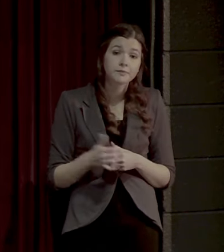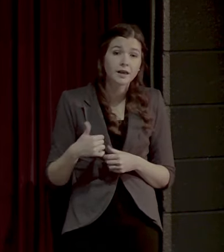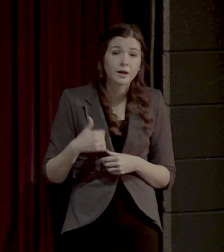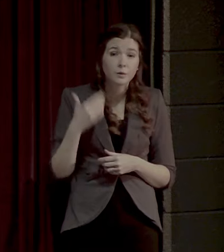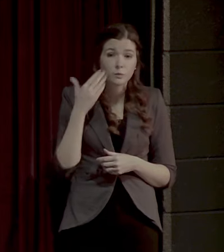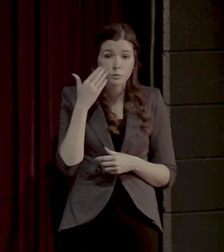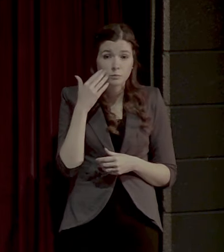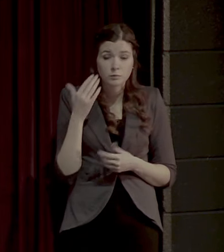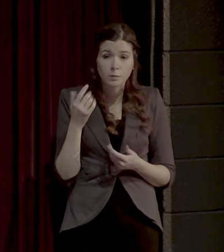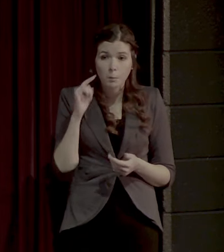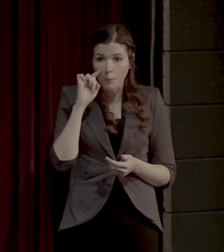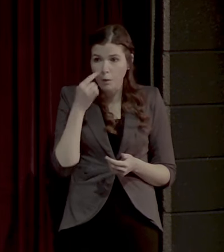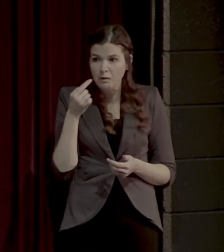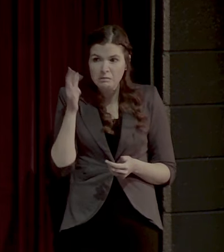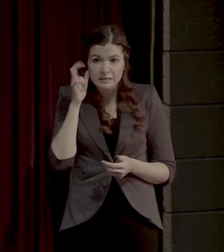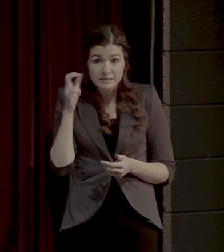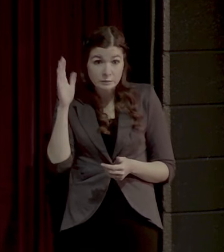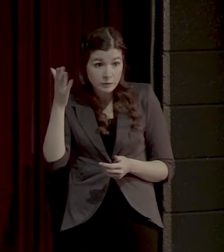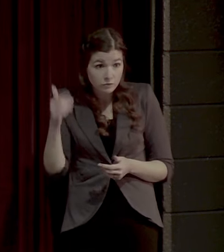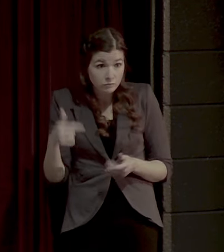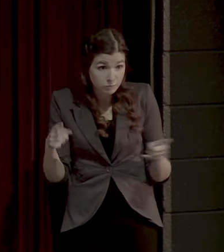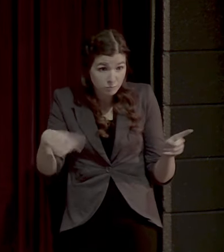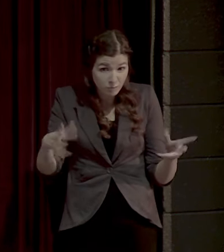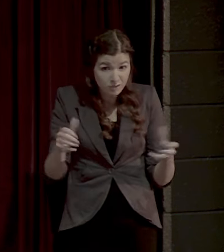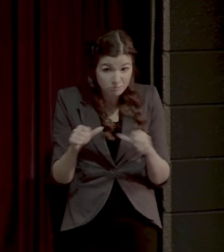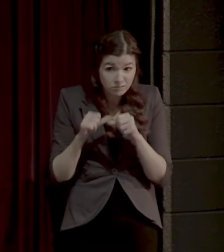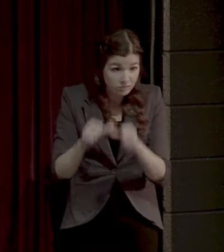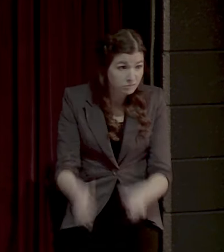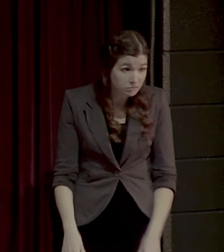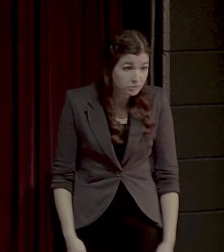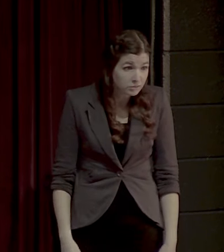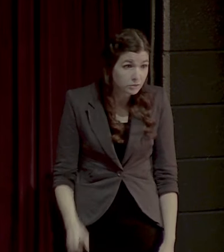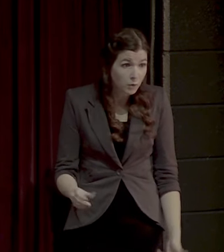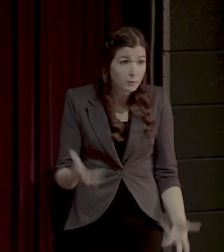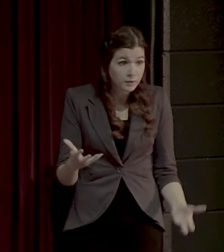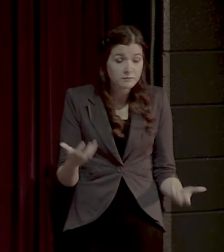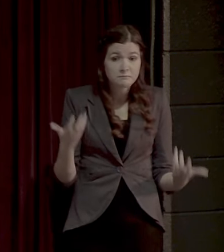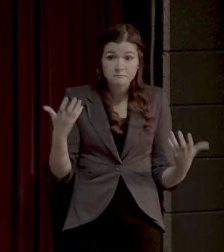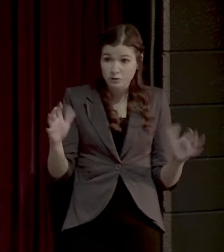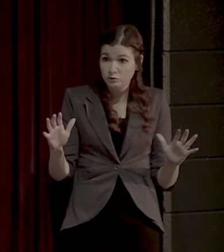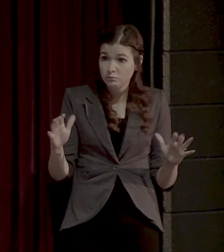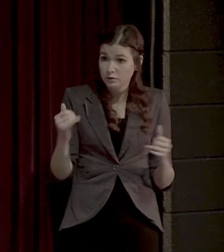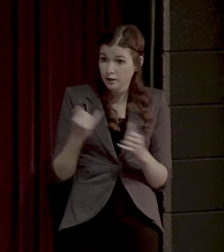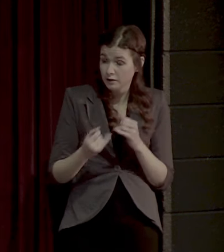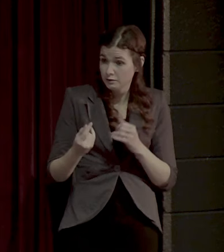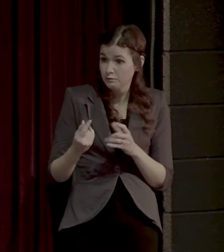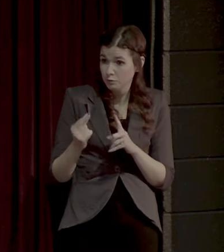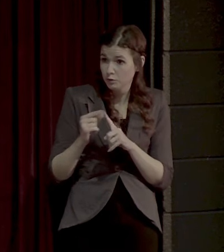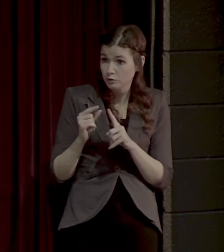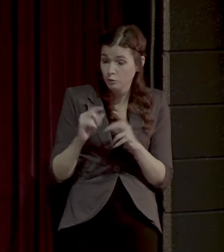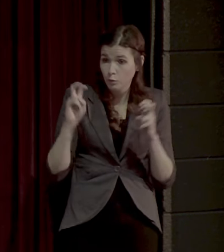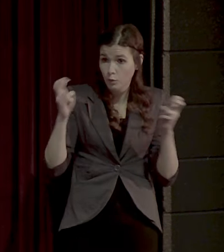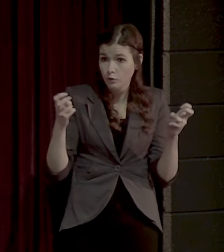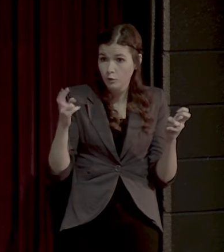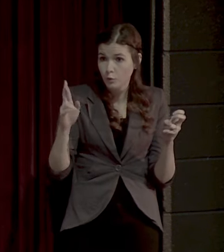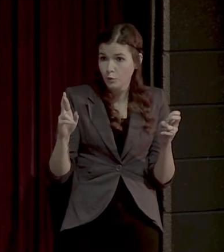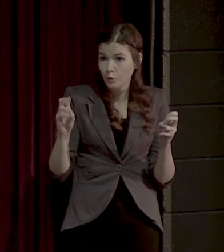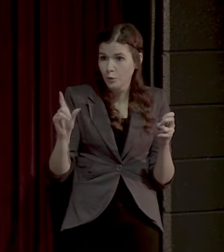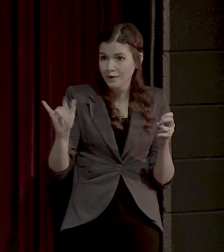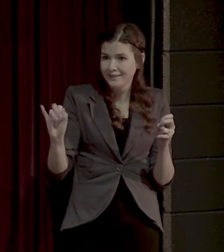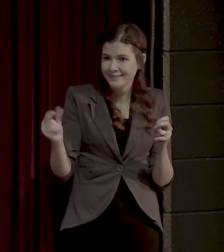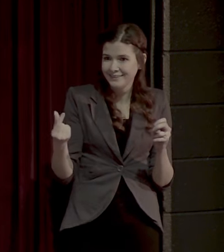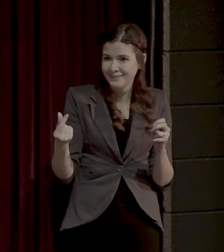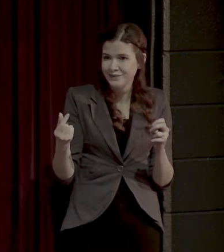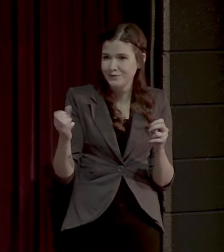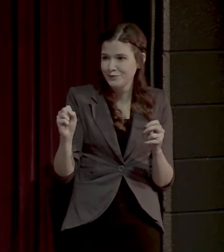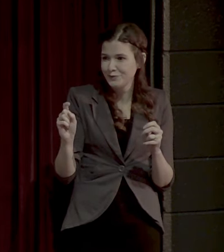know that it can be boring listening to these speeches, and that you all just want to get on with it, so I'd like to end with some final words. So to quote the Rolling Stones, you can't